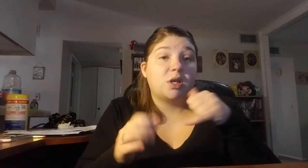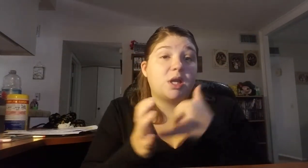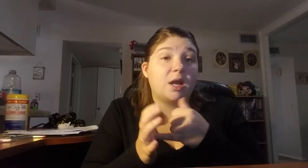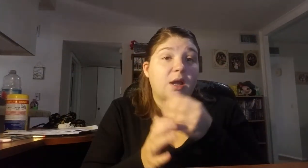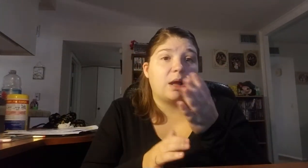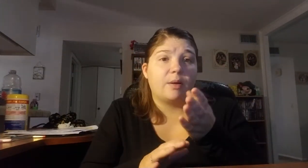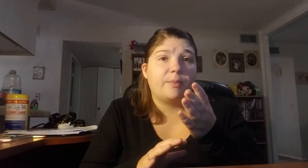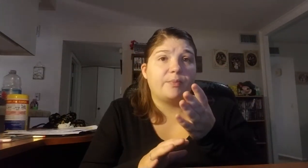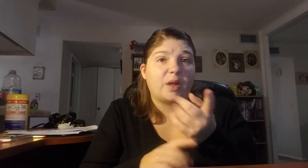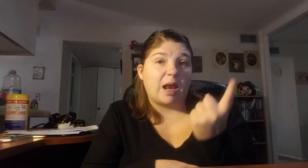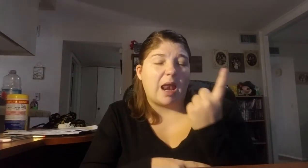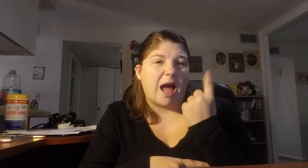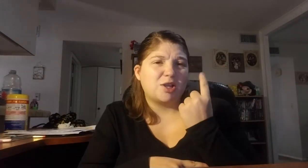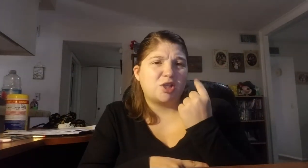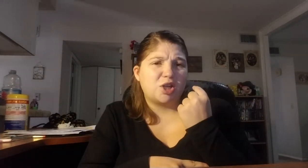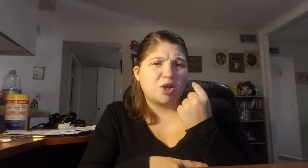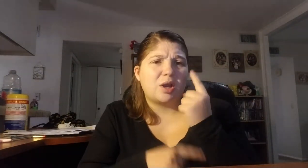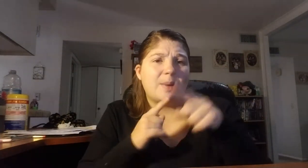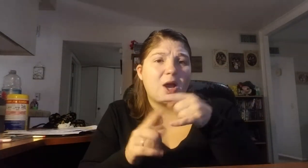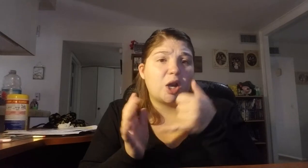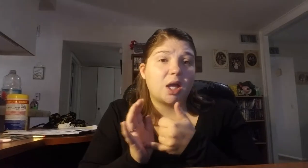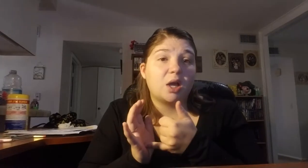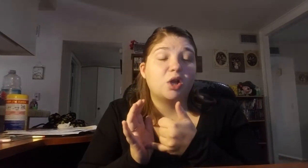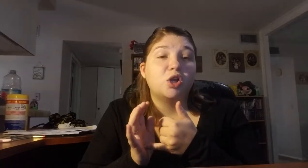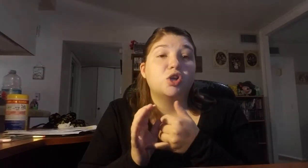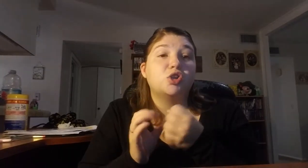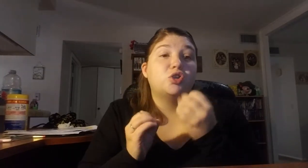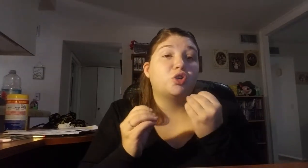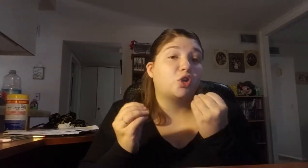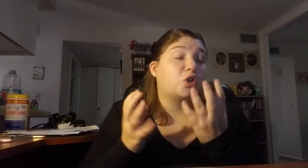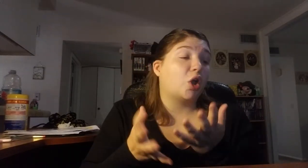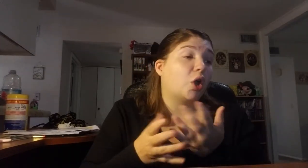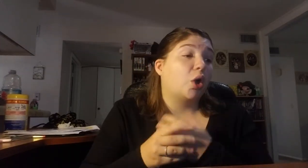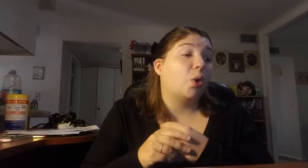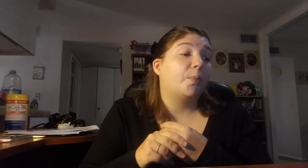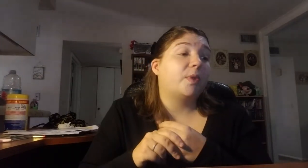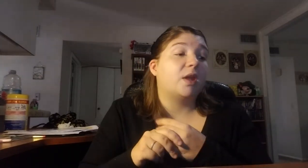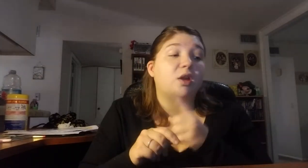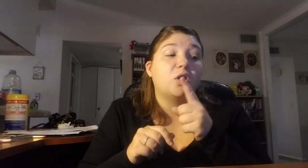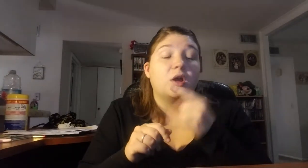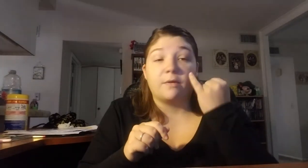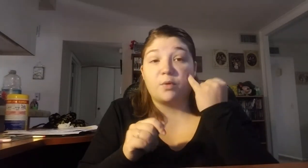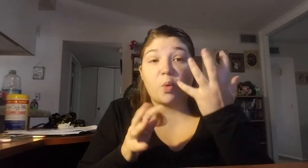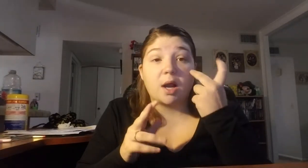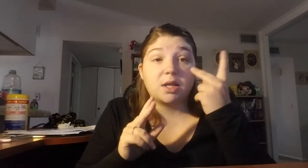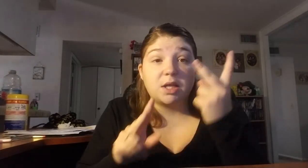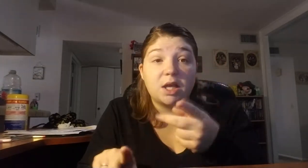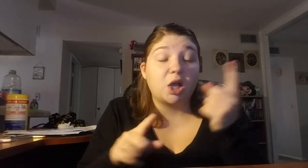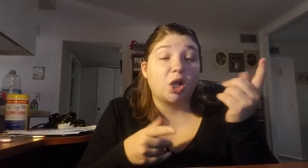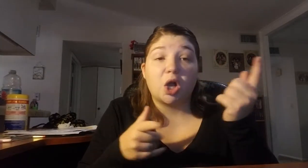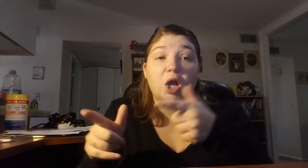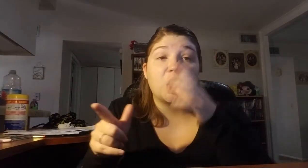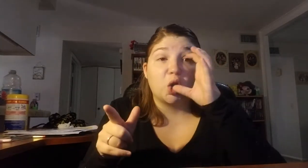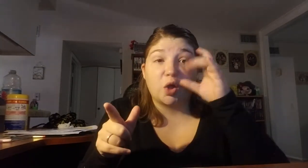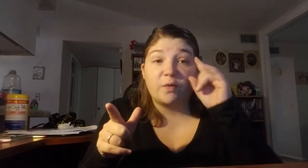posted last year about it. So if you want to see it, go ahead and look for it.